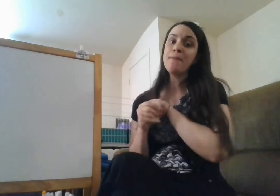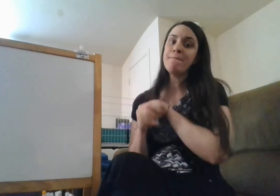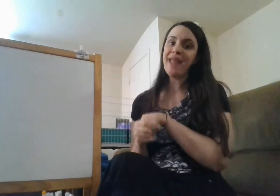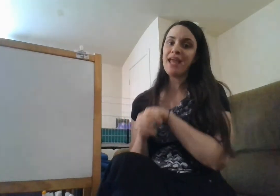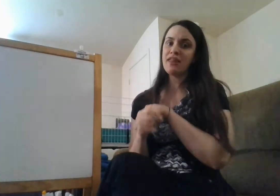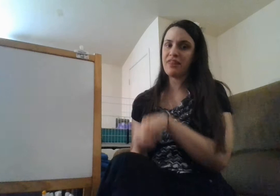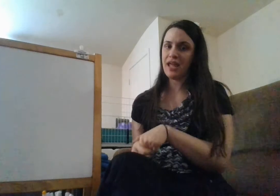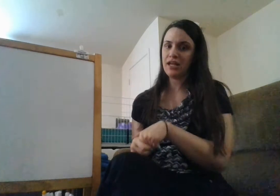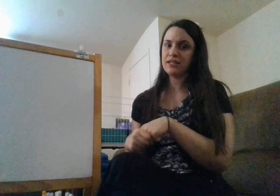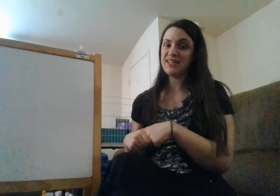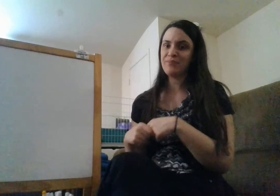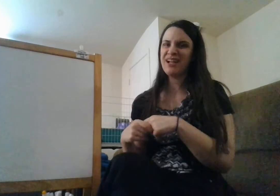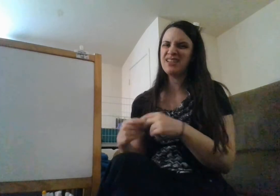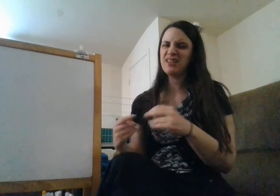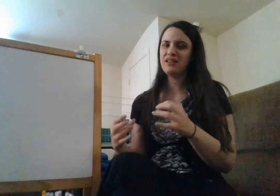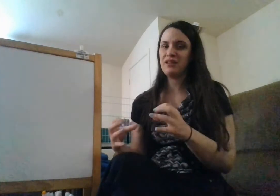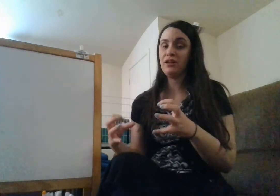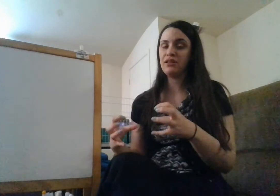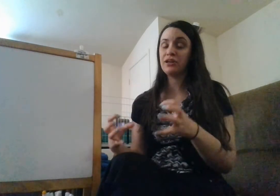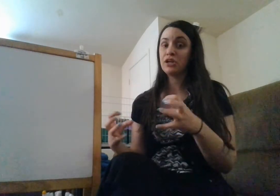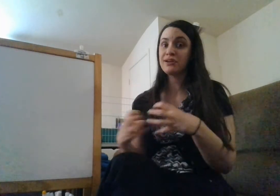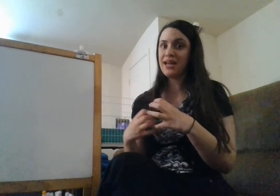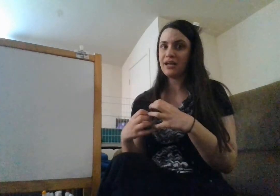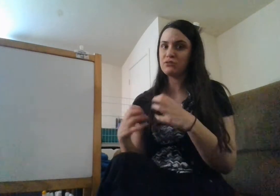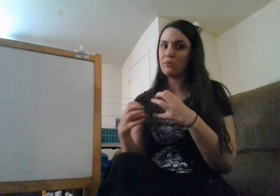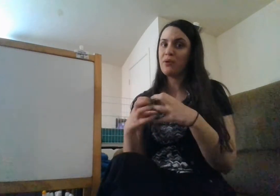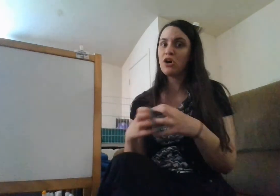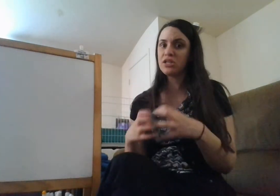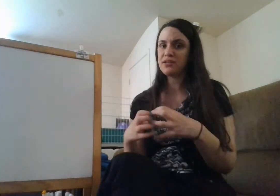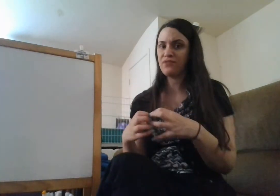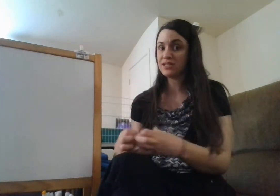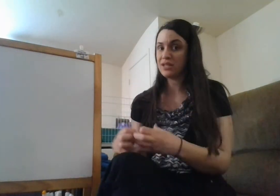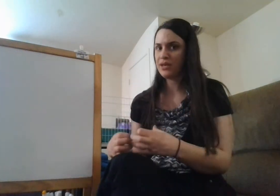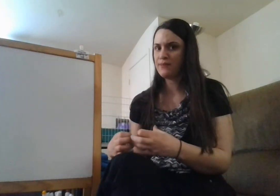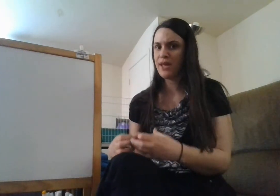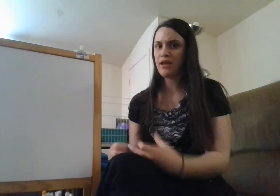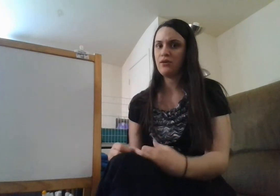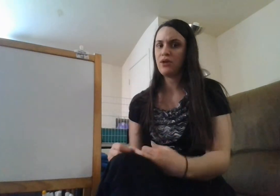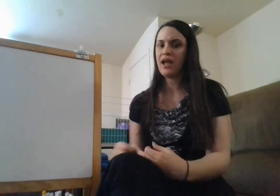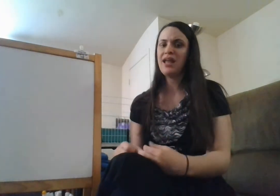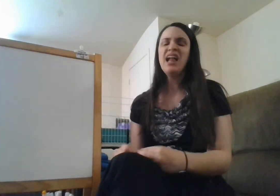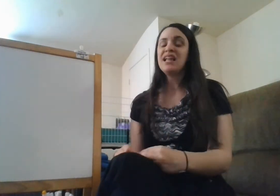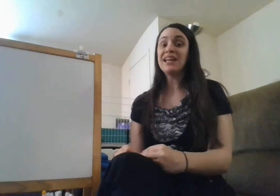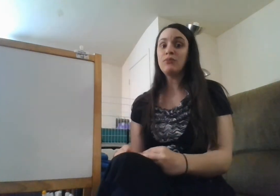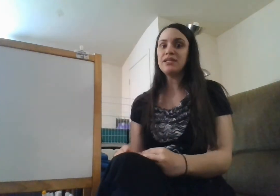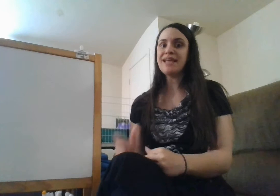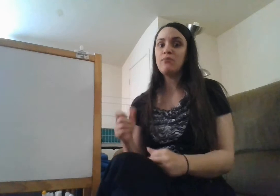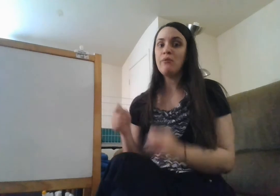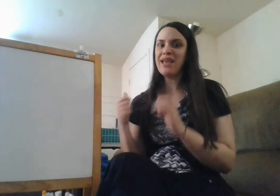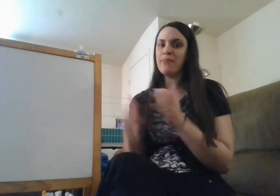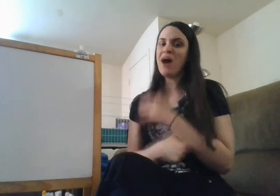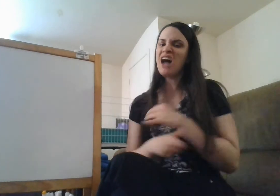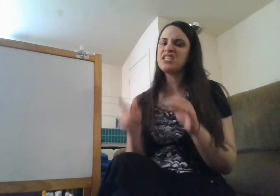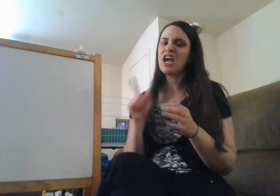can make things like plant their ingredients or parts of things that we can make. Okay. Like we said, when we eat pasta